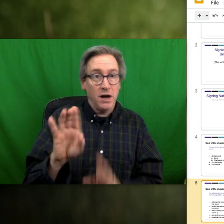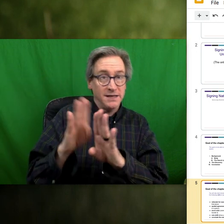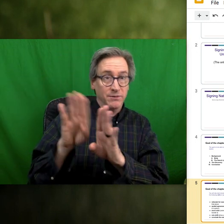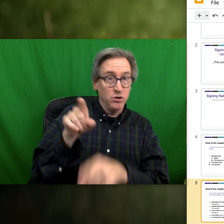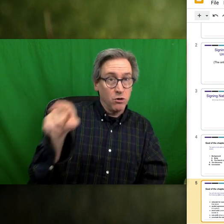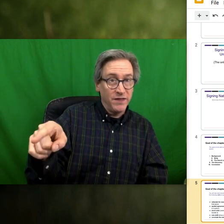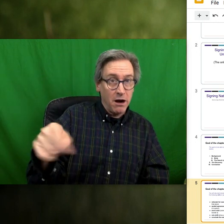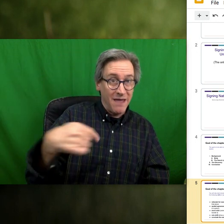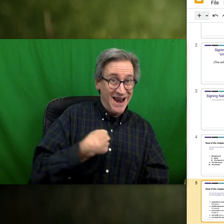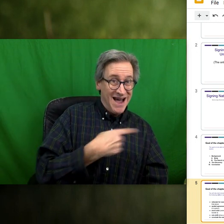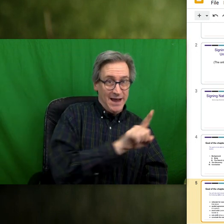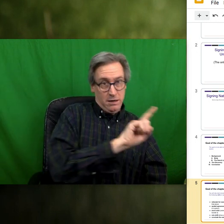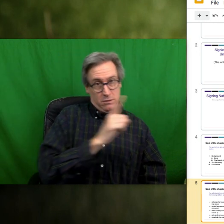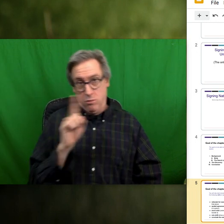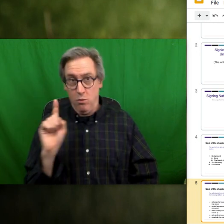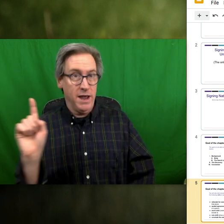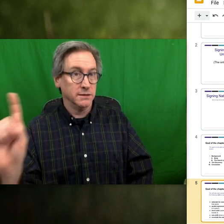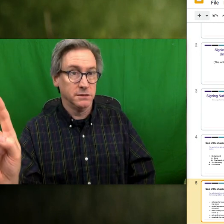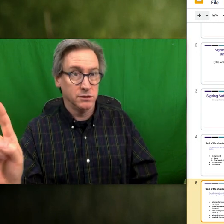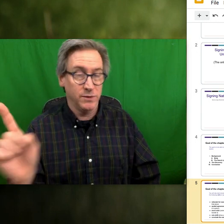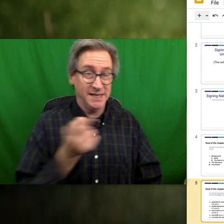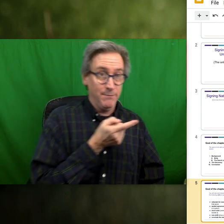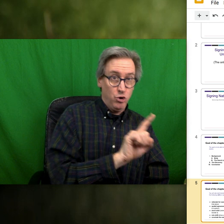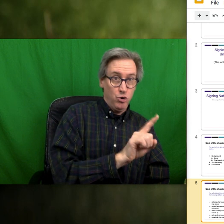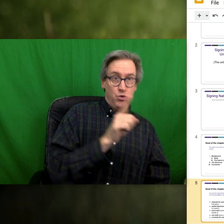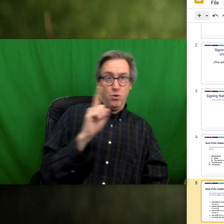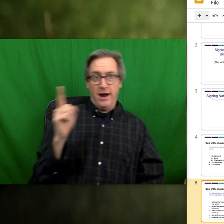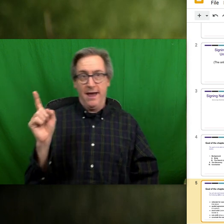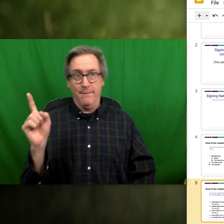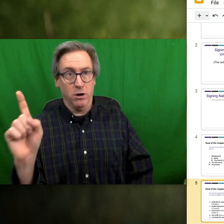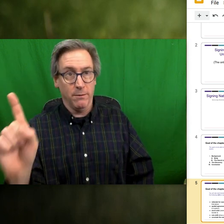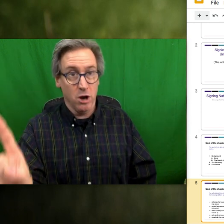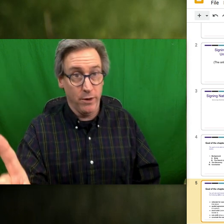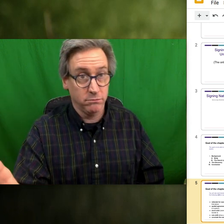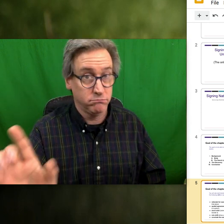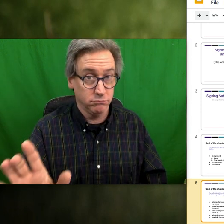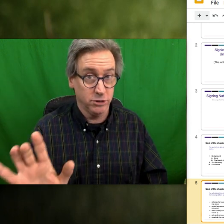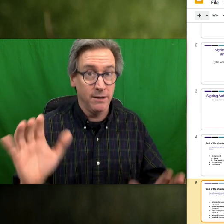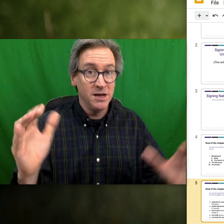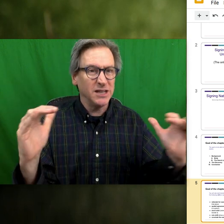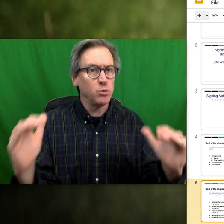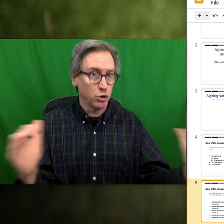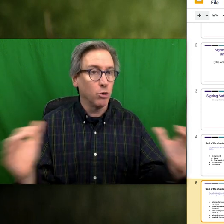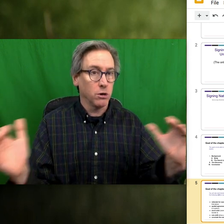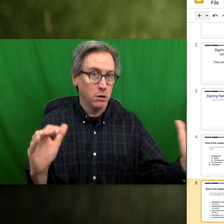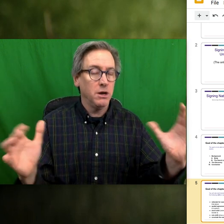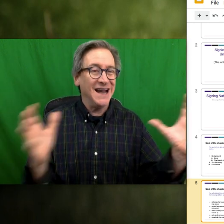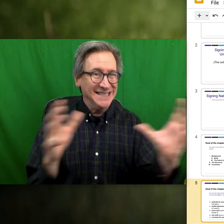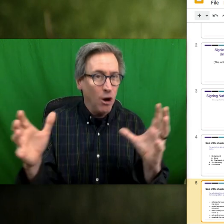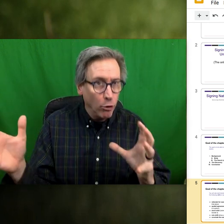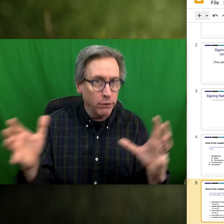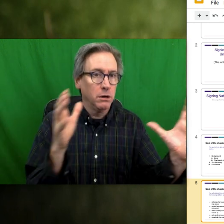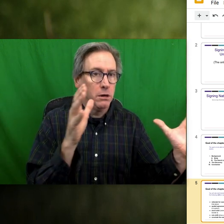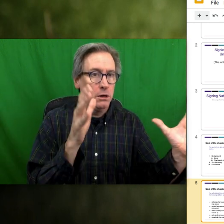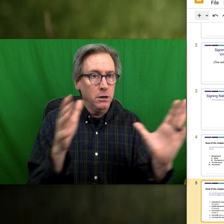so I set up the door over there, and then I went. So I set up who I am and where I'm going. Okay, so that's word order,